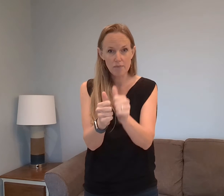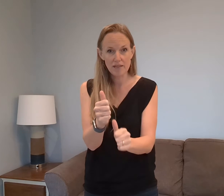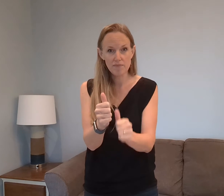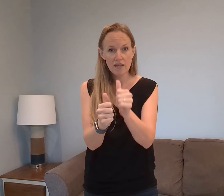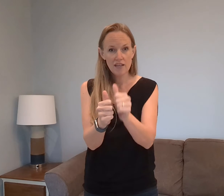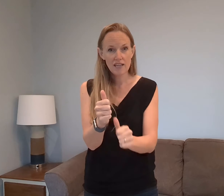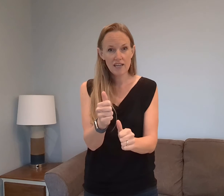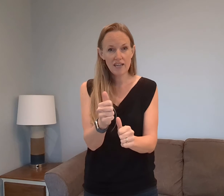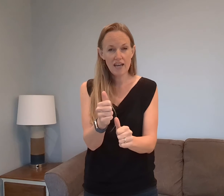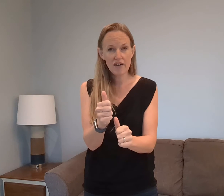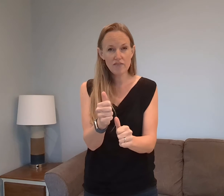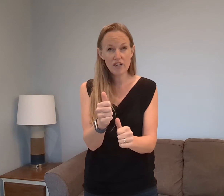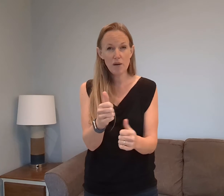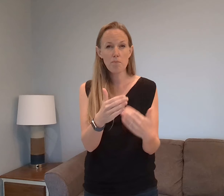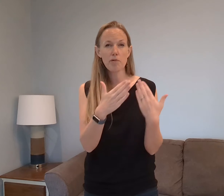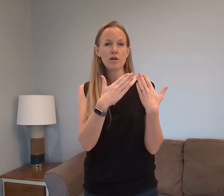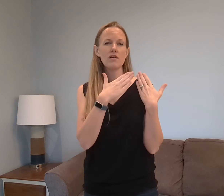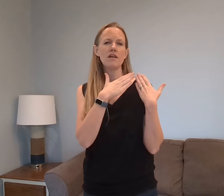non-dominant. Okay, every burden.